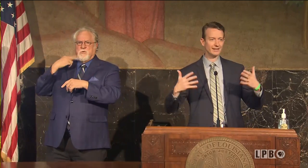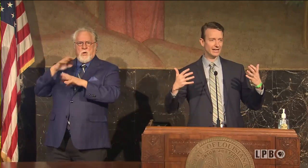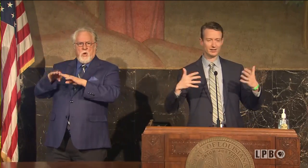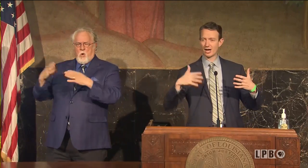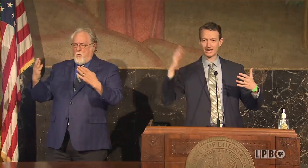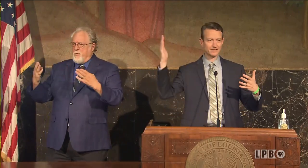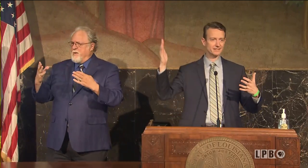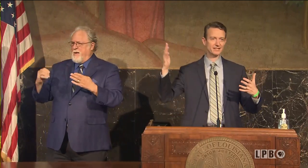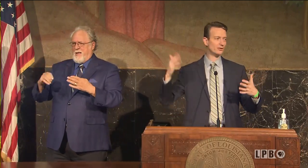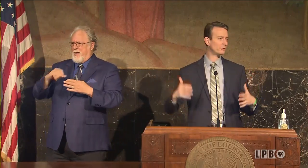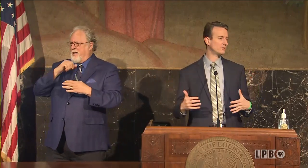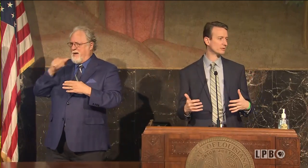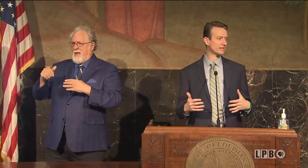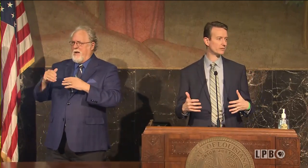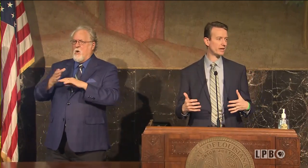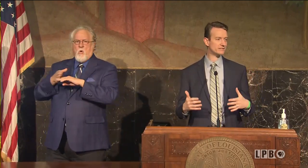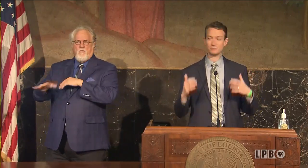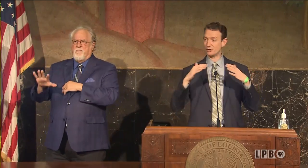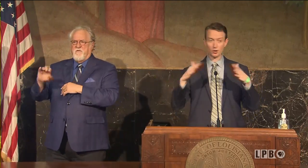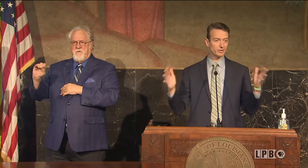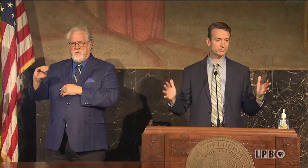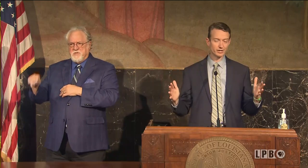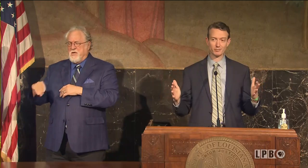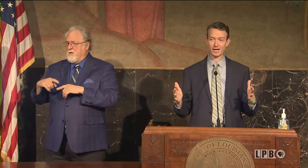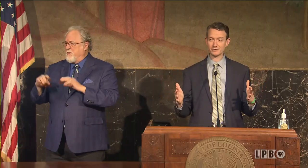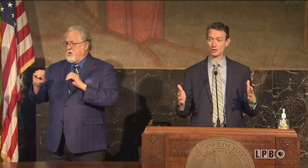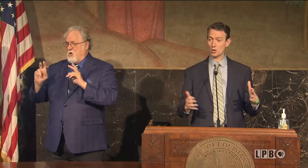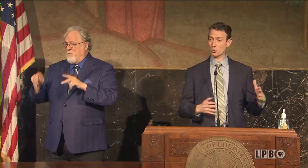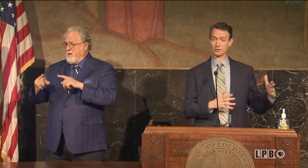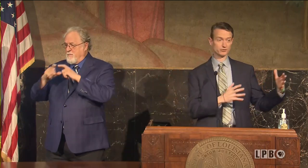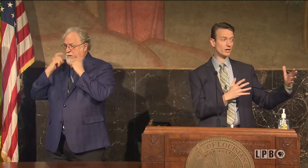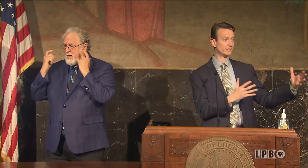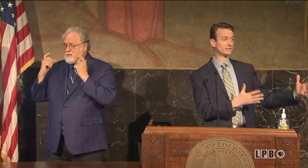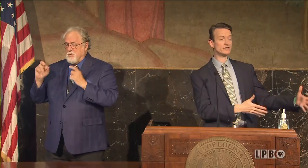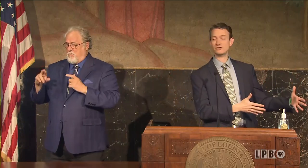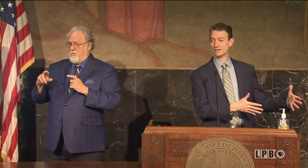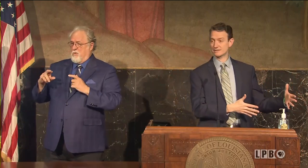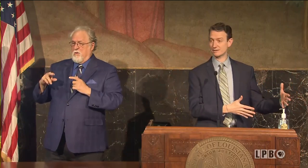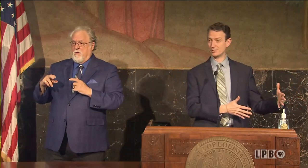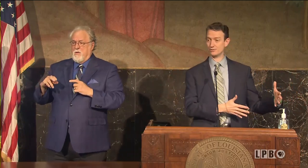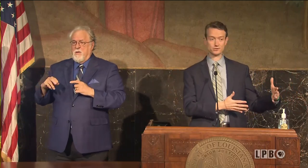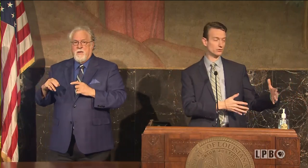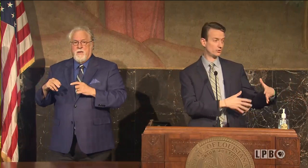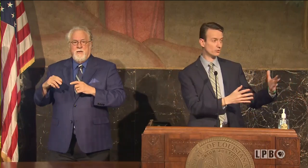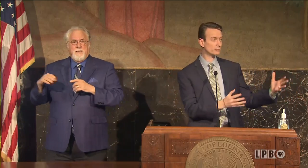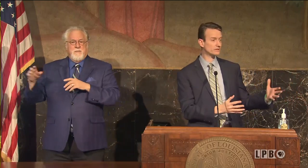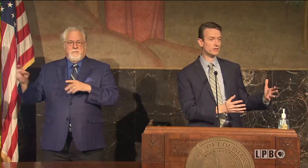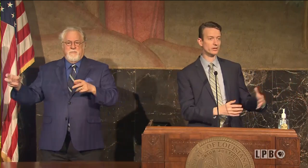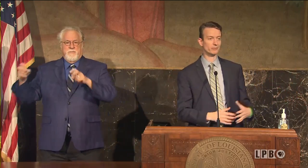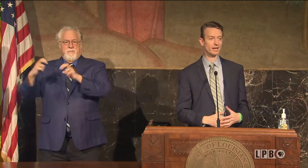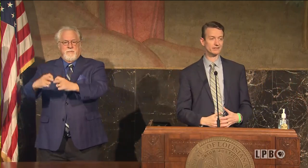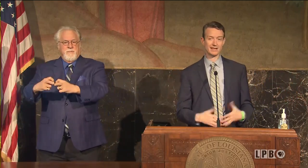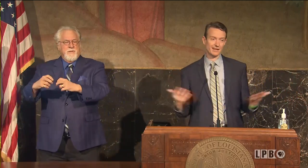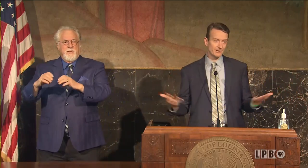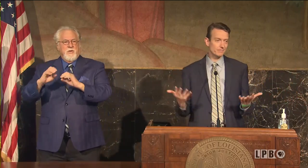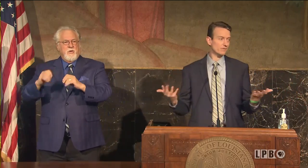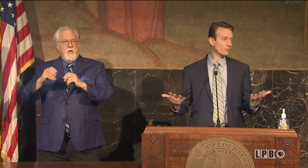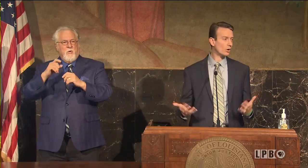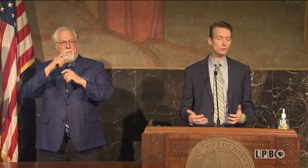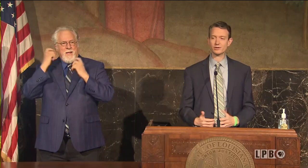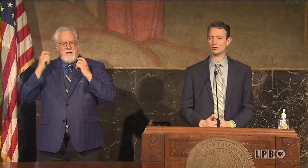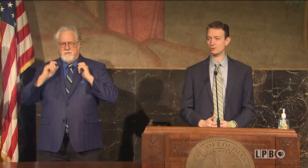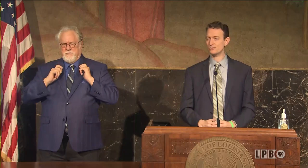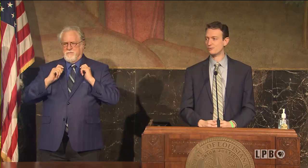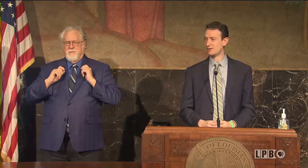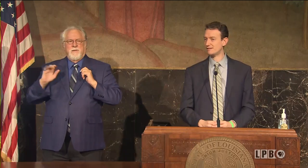open and not exceeding their 50% capacity, but nobody's wearing a mask, or they're trying to seat you next to somebody who's a group that's not wearing a mask,